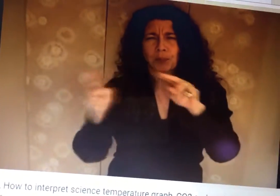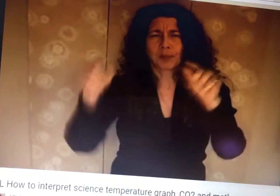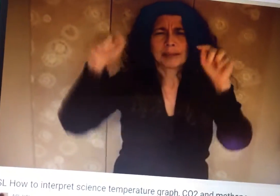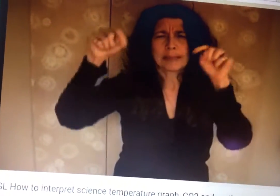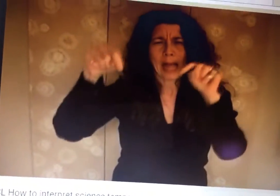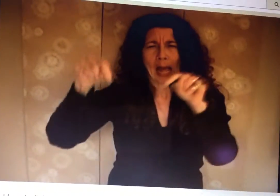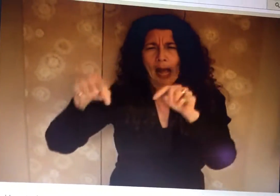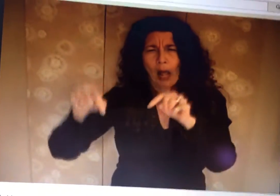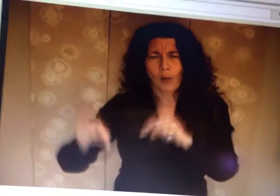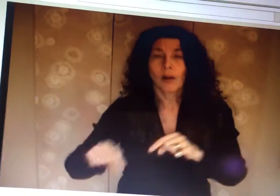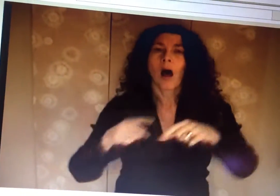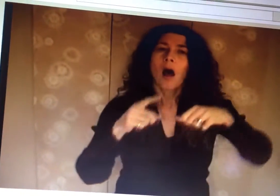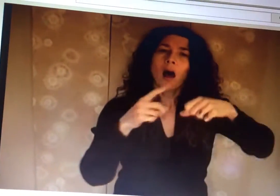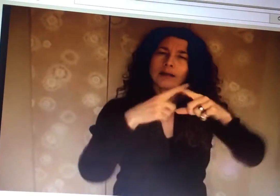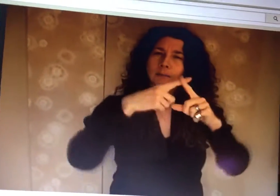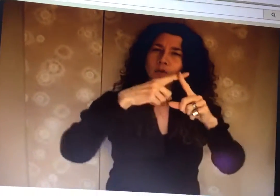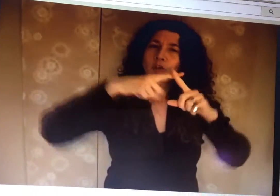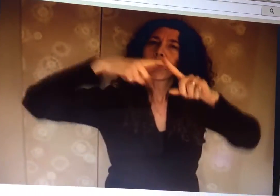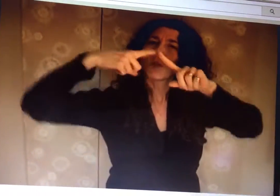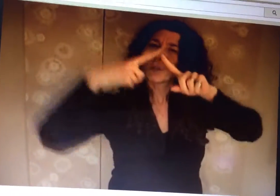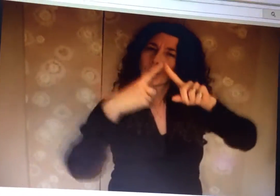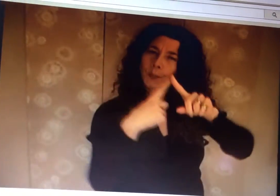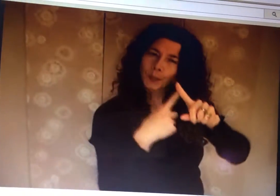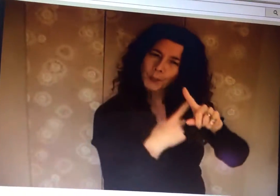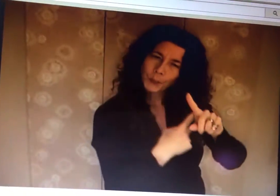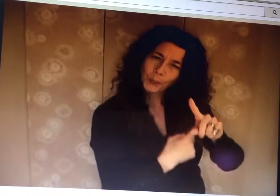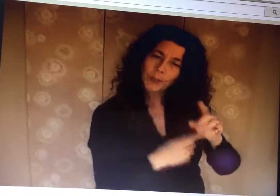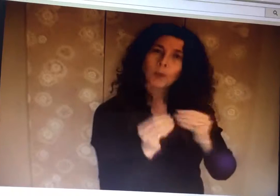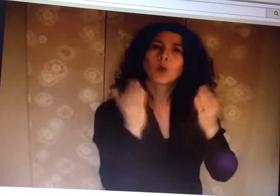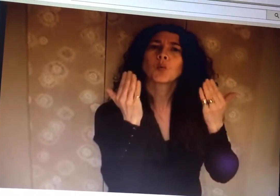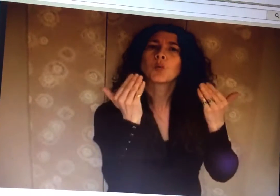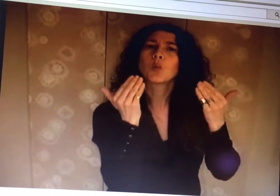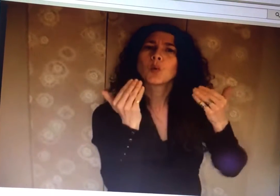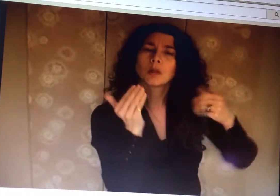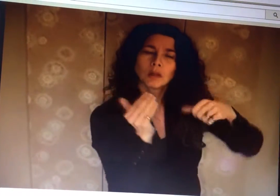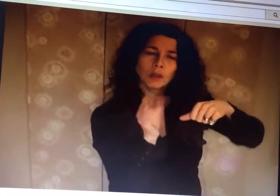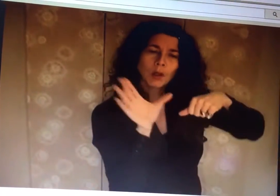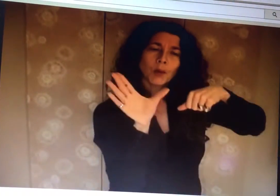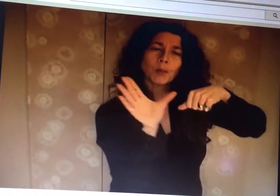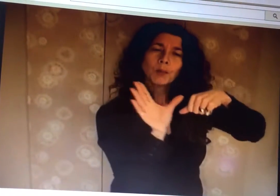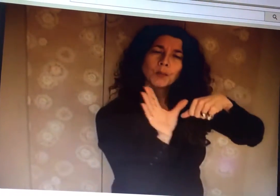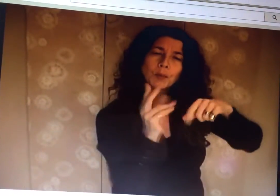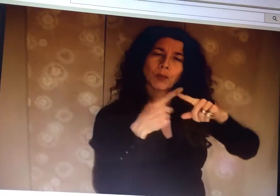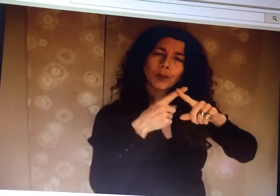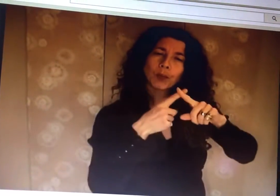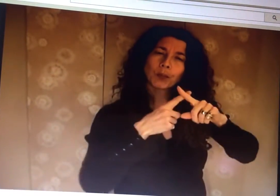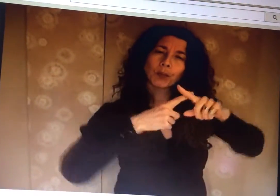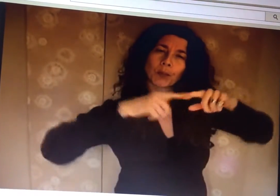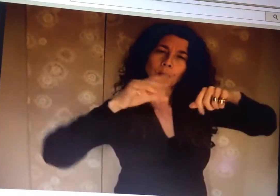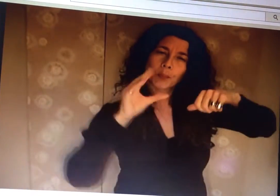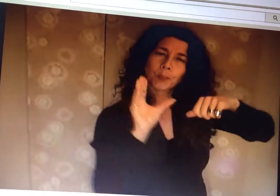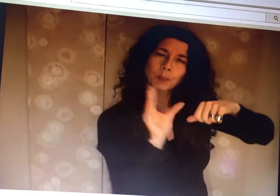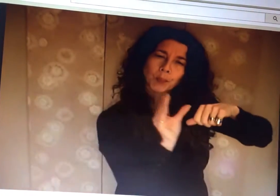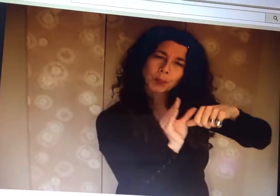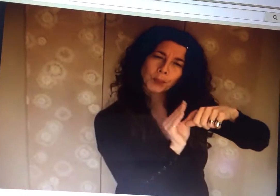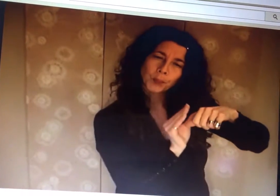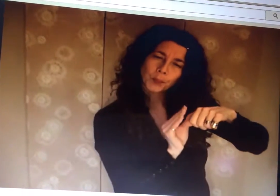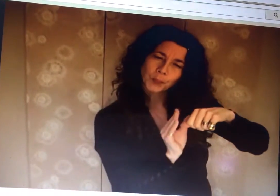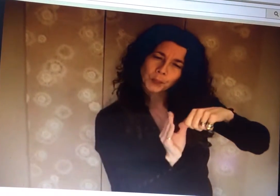rising and falling temperatures do correspond with differing levels of methane and carbon dioxide gases in the atmosphere. So that